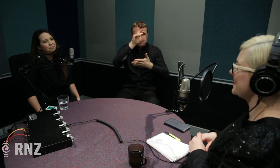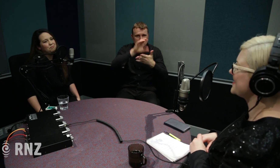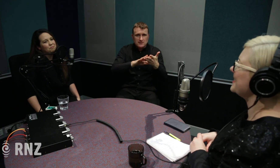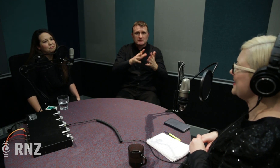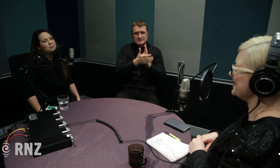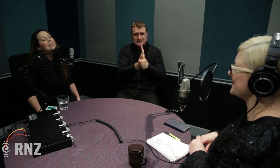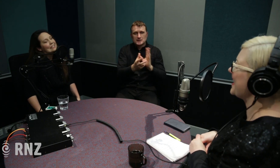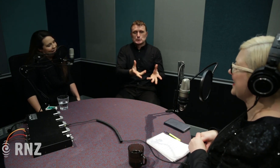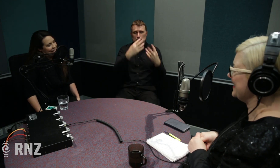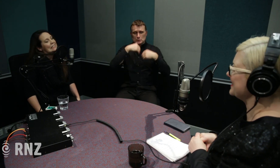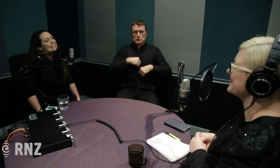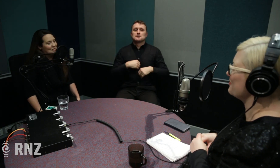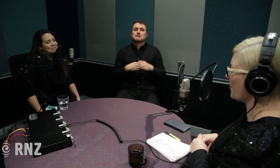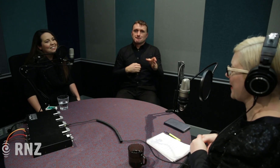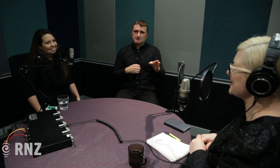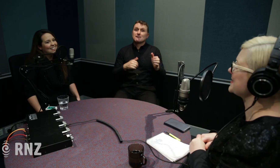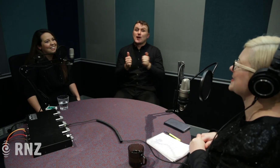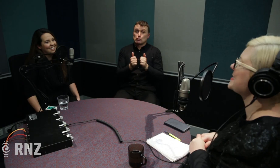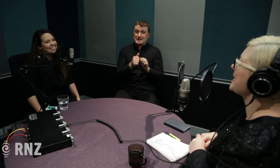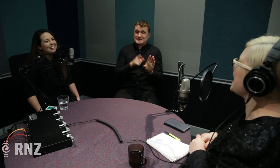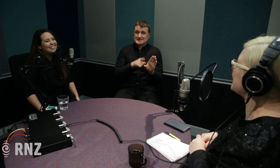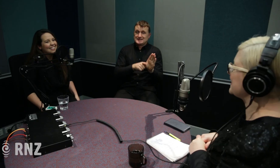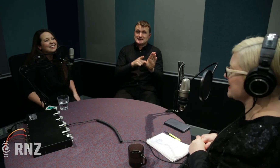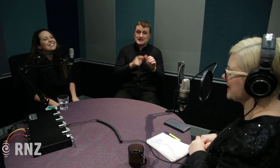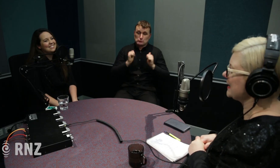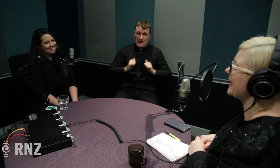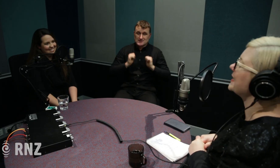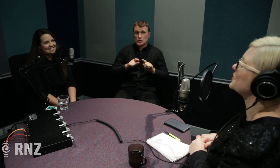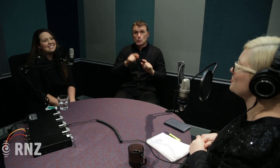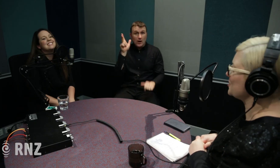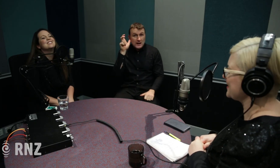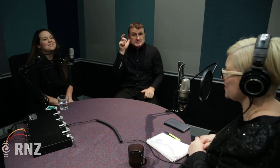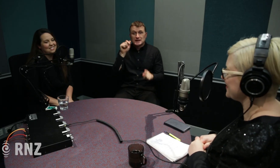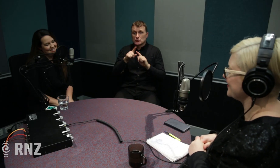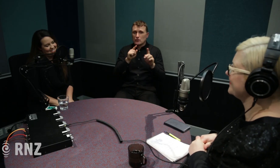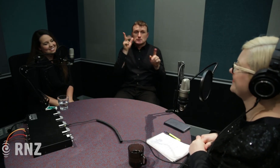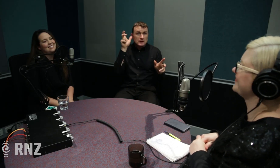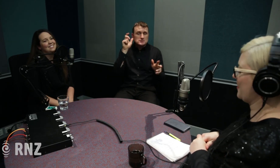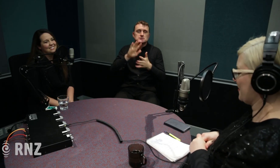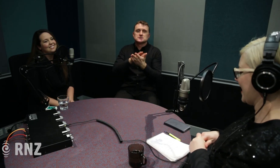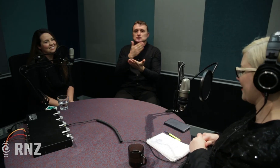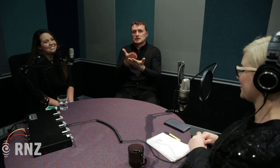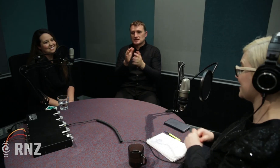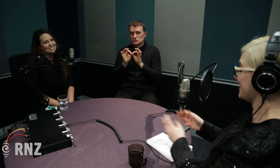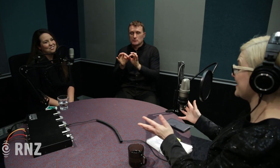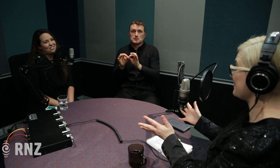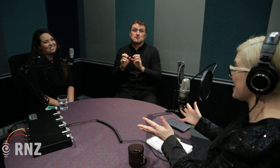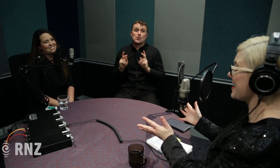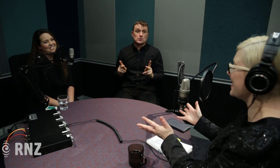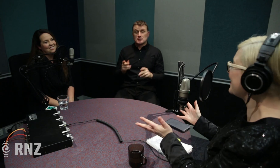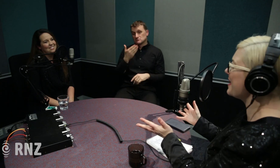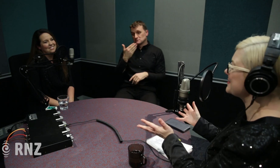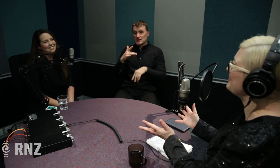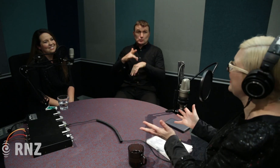Yeah, years and years and years of practice and listening and interpretation. Yes. Well, Kelly Hodgins, it's